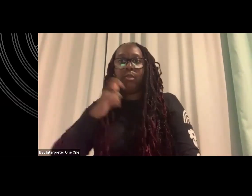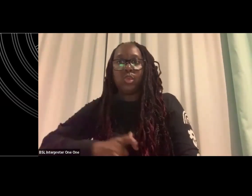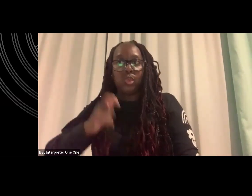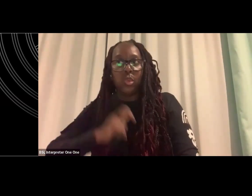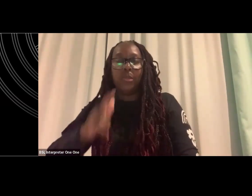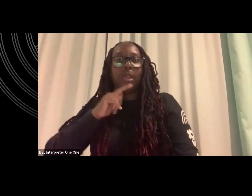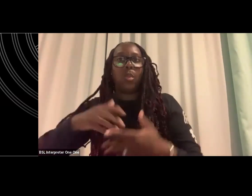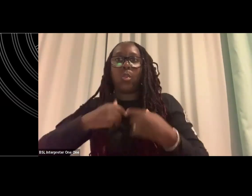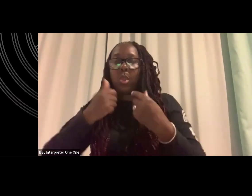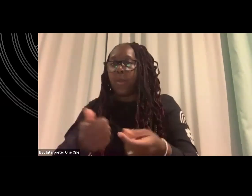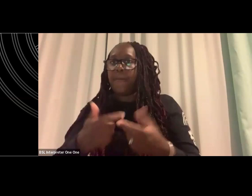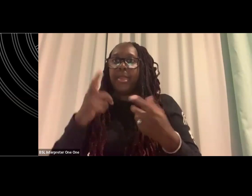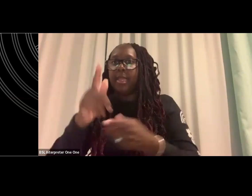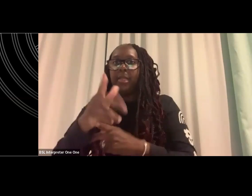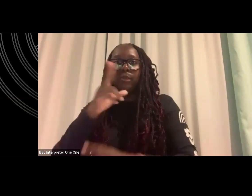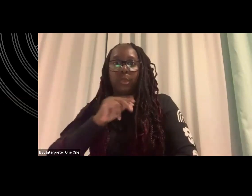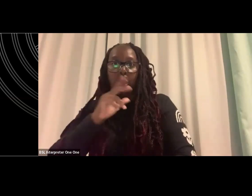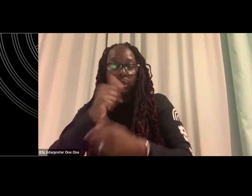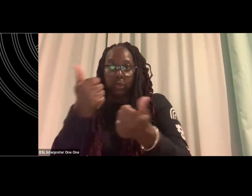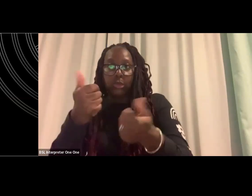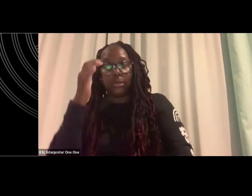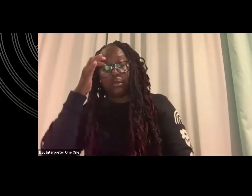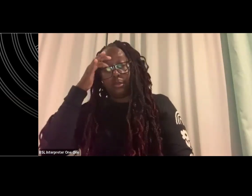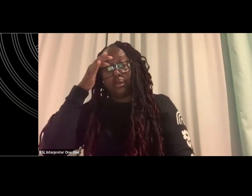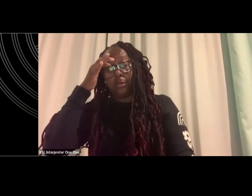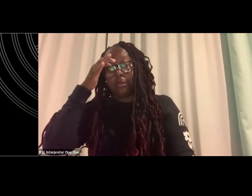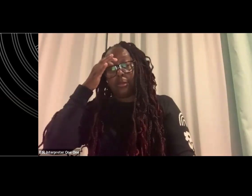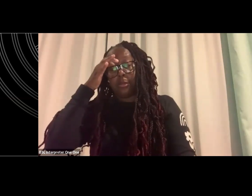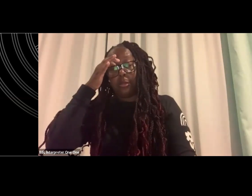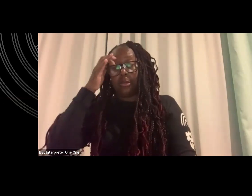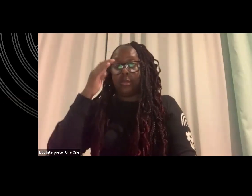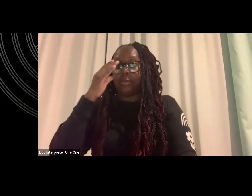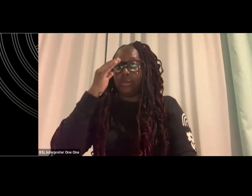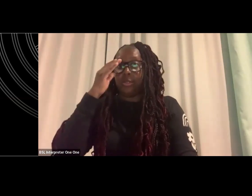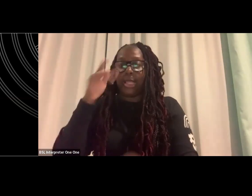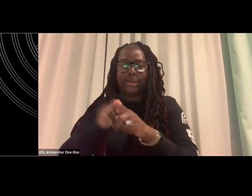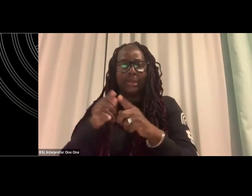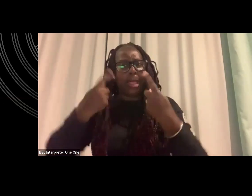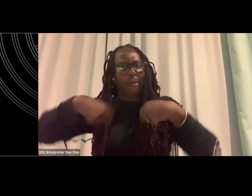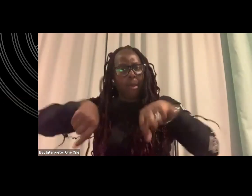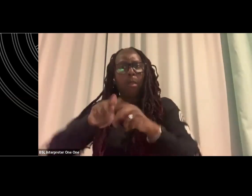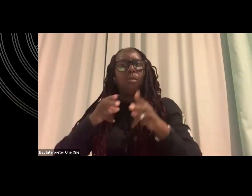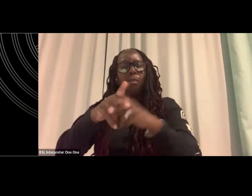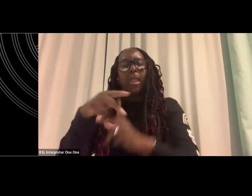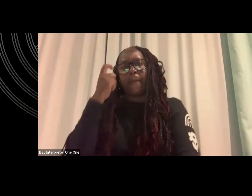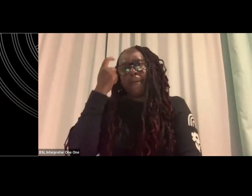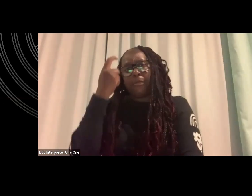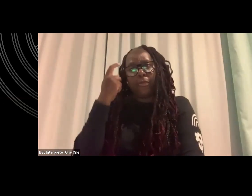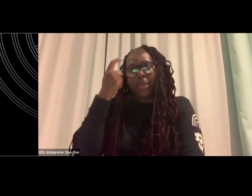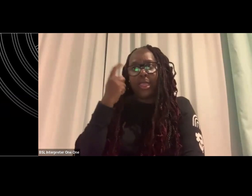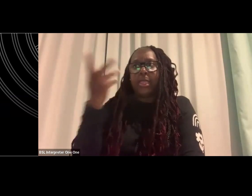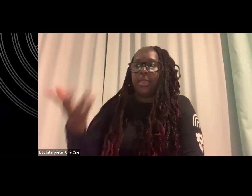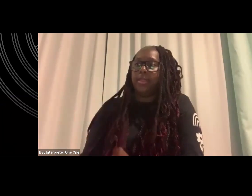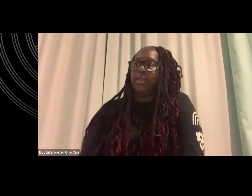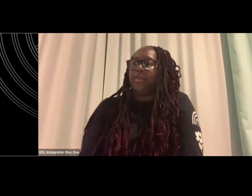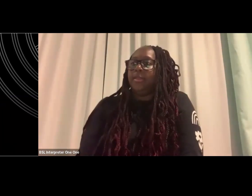dimensions of wellbeing that I've just spoken to. And within our way of thinking, we can see